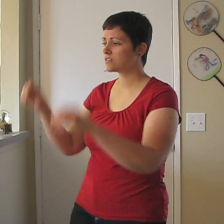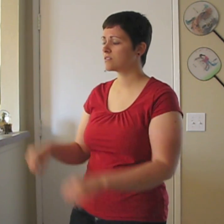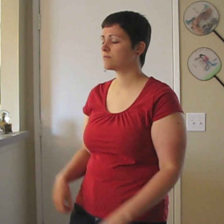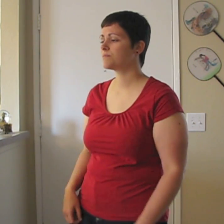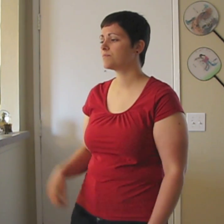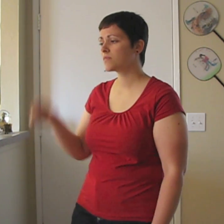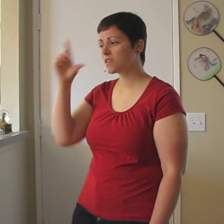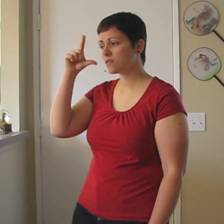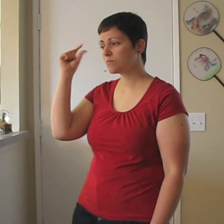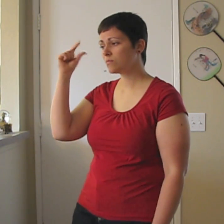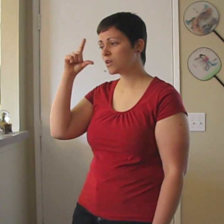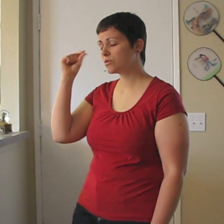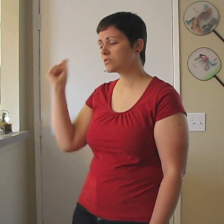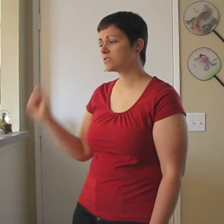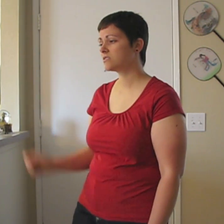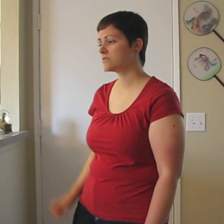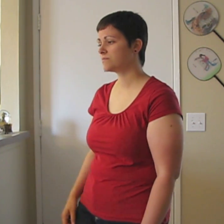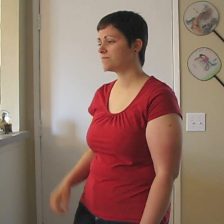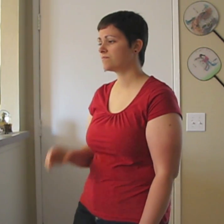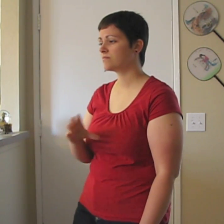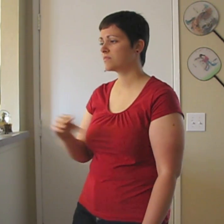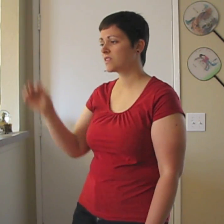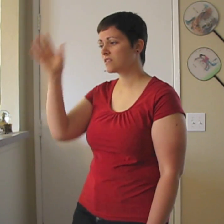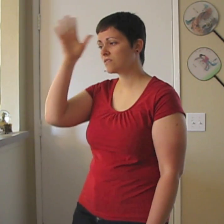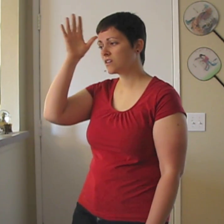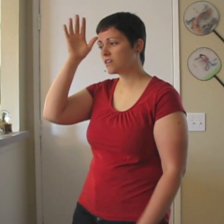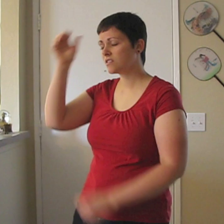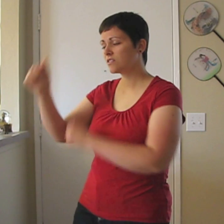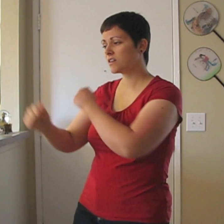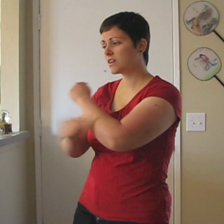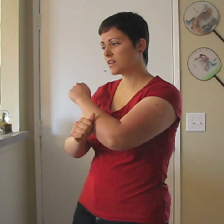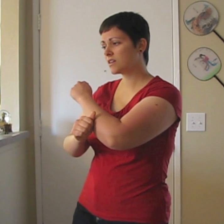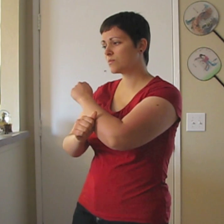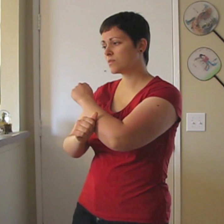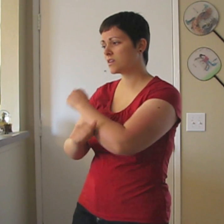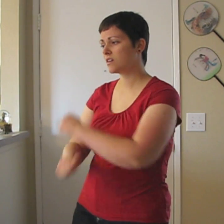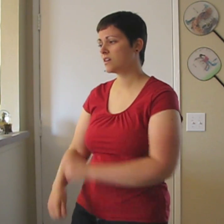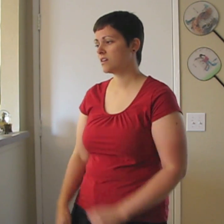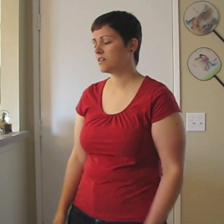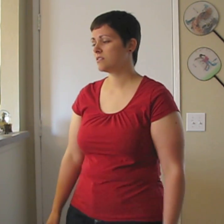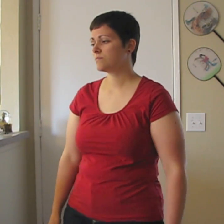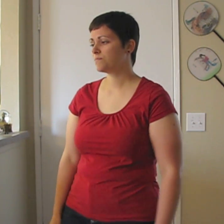away. Then I told them of Moses and Father